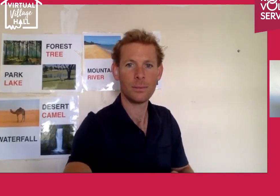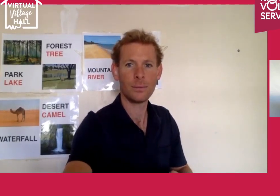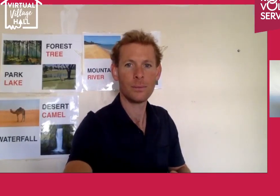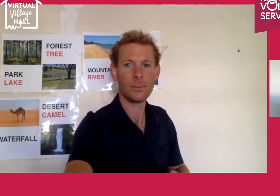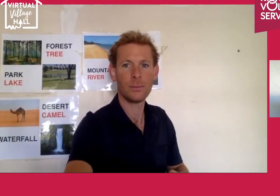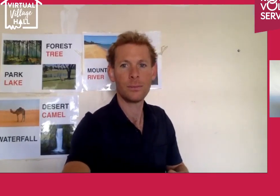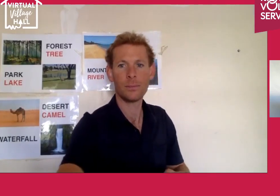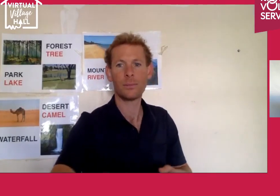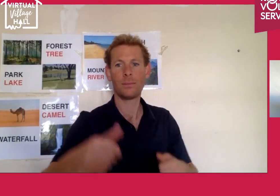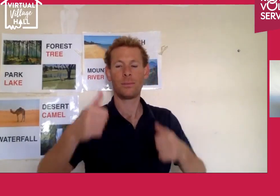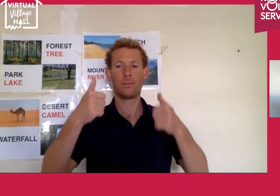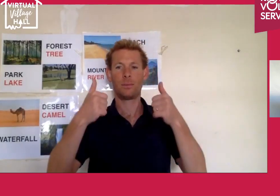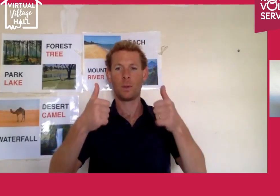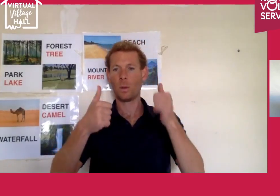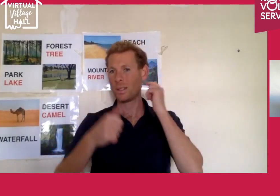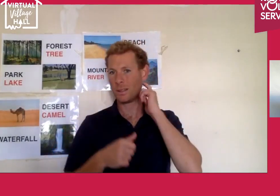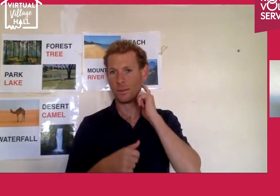Are we all okay? We're all doing okay. Yeah.